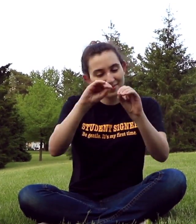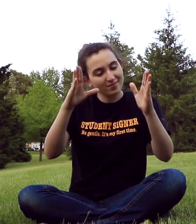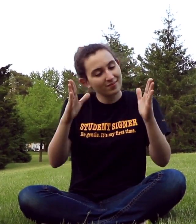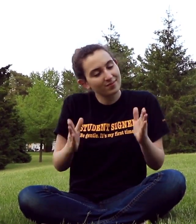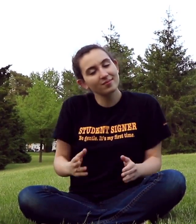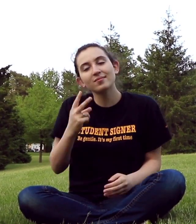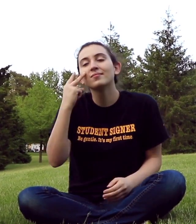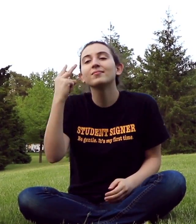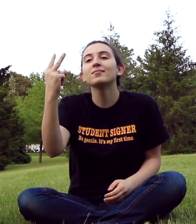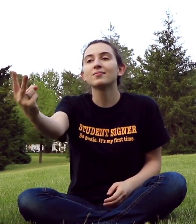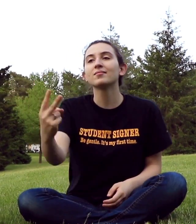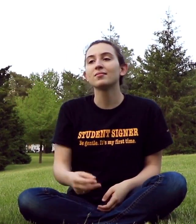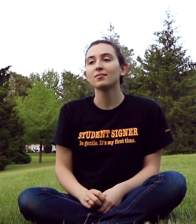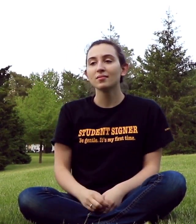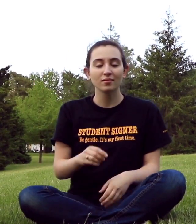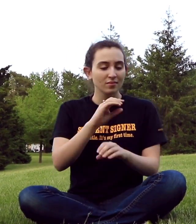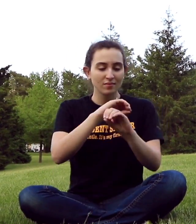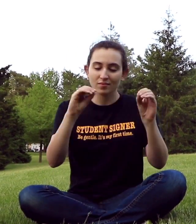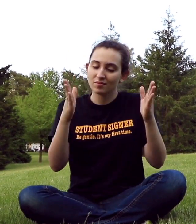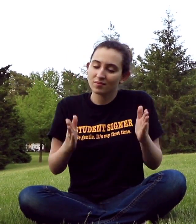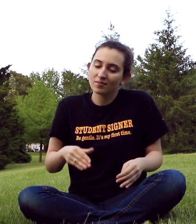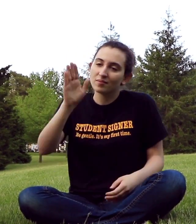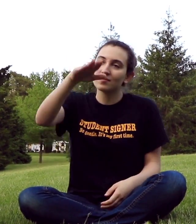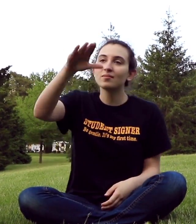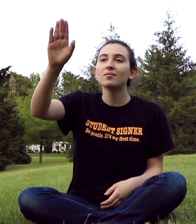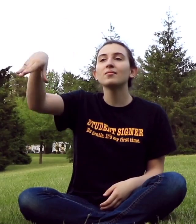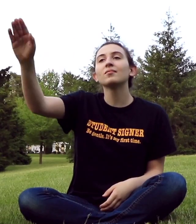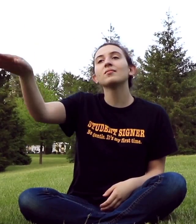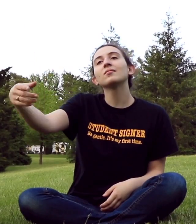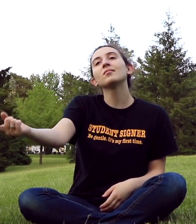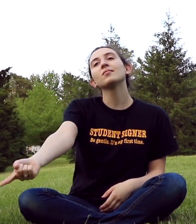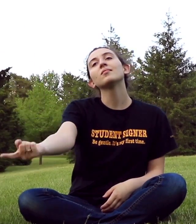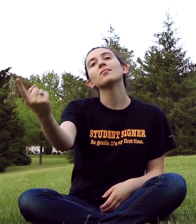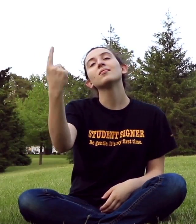Can anybody see? Is anybody